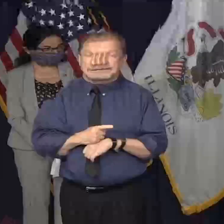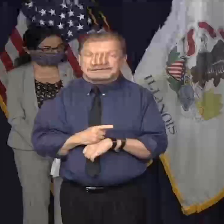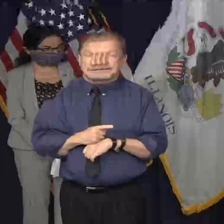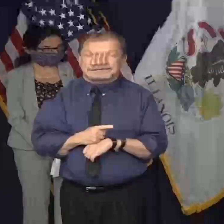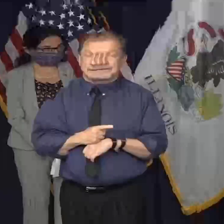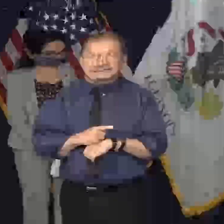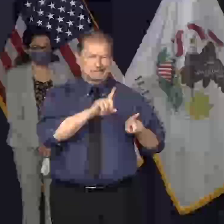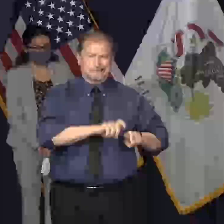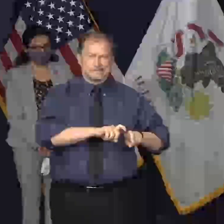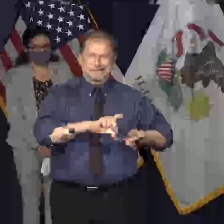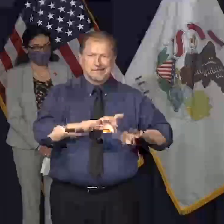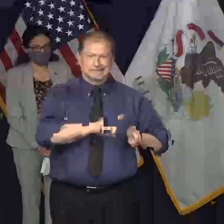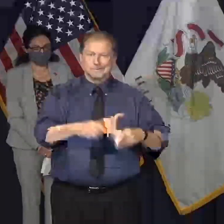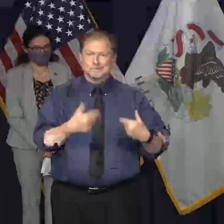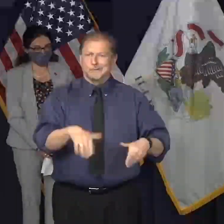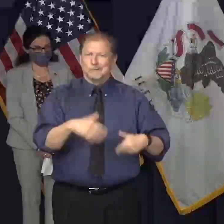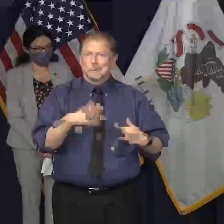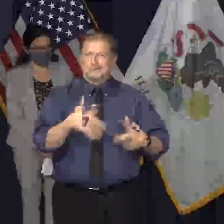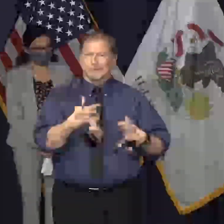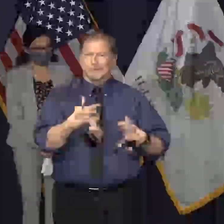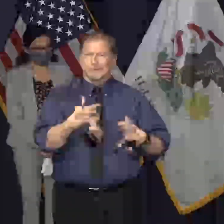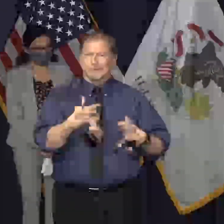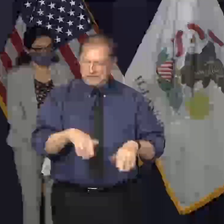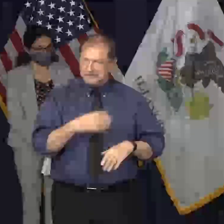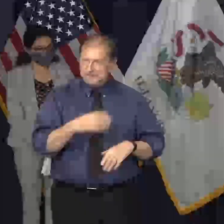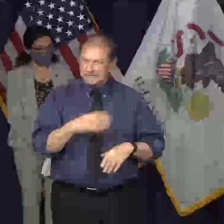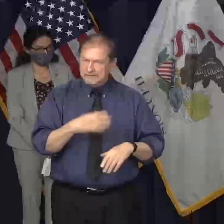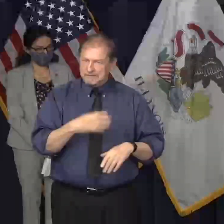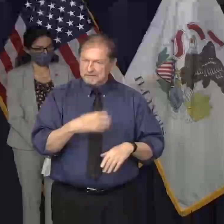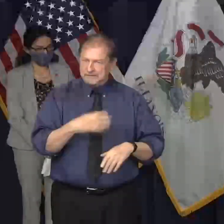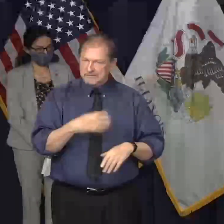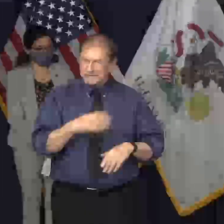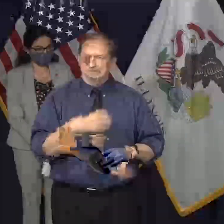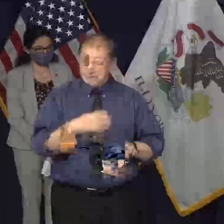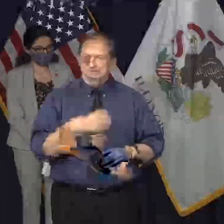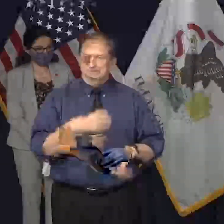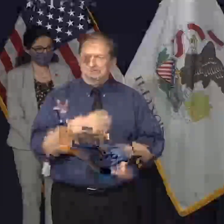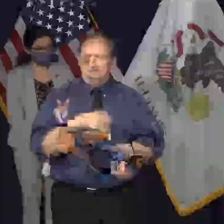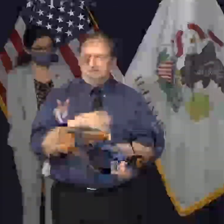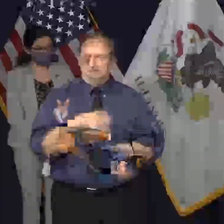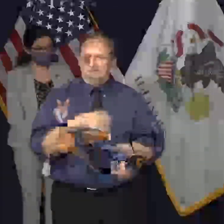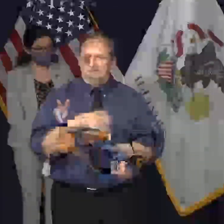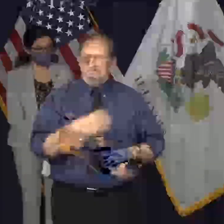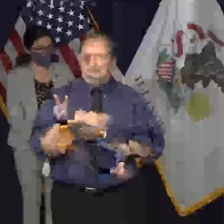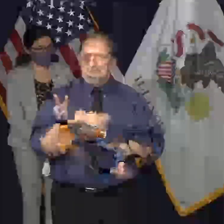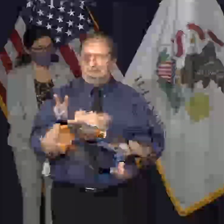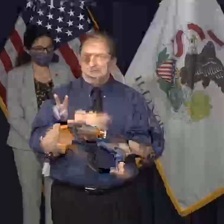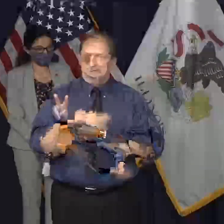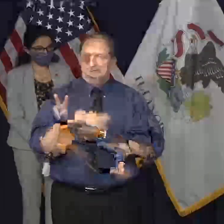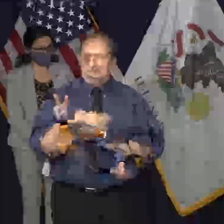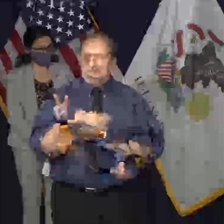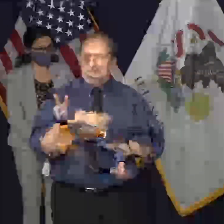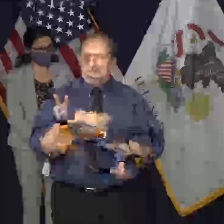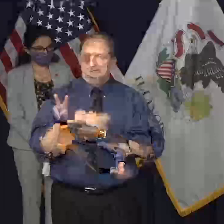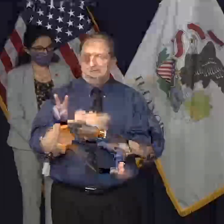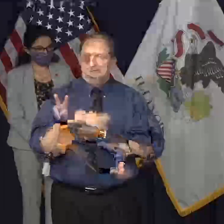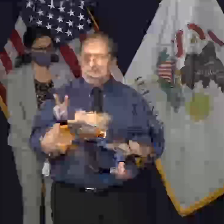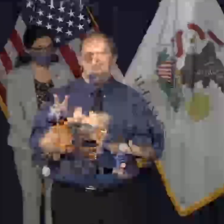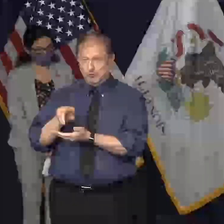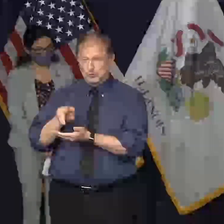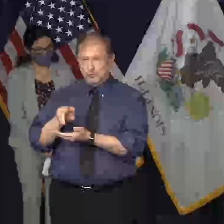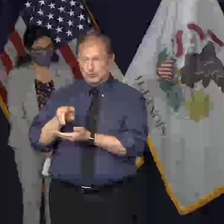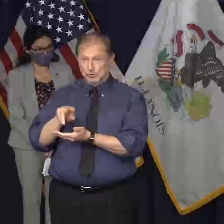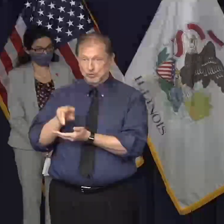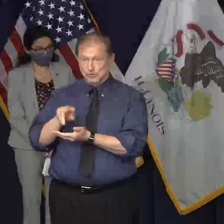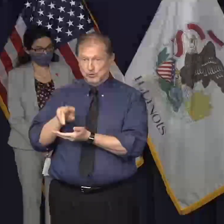14,974 tests, with 2,270 being positive. That's a 15% positivity